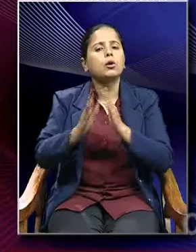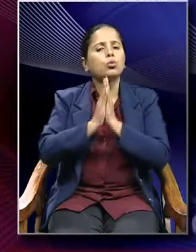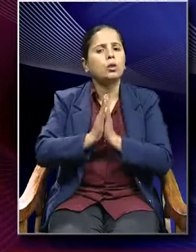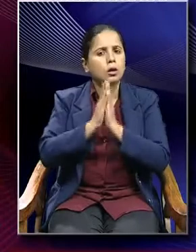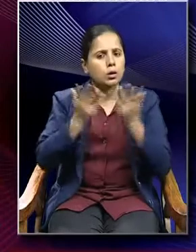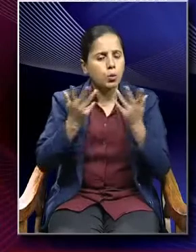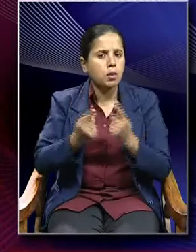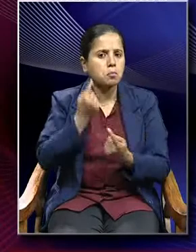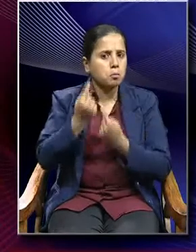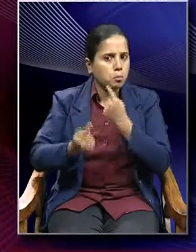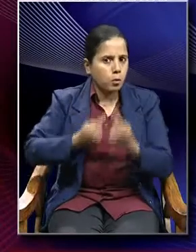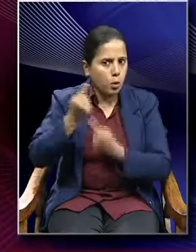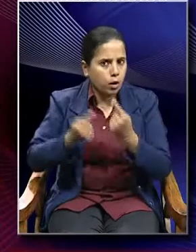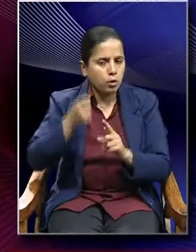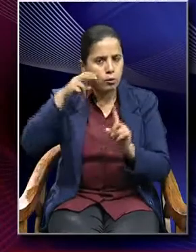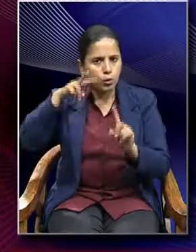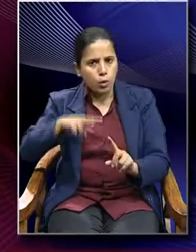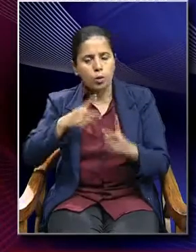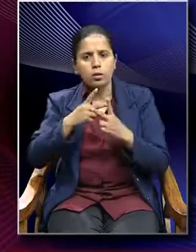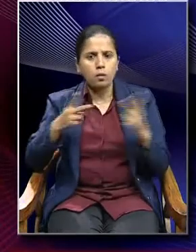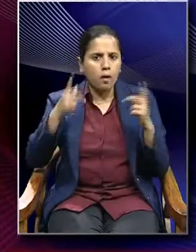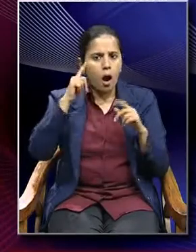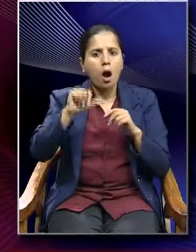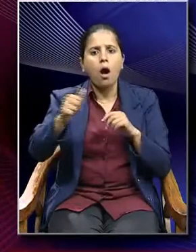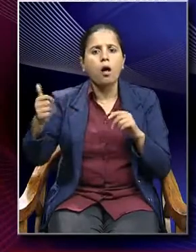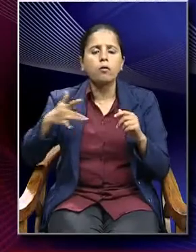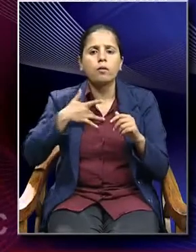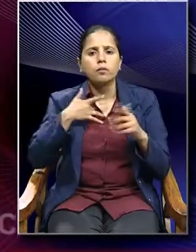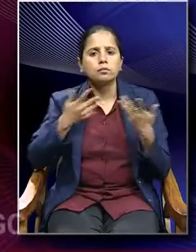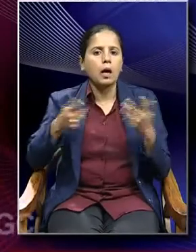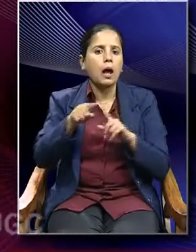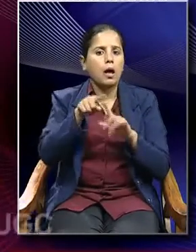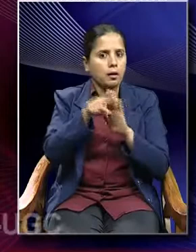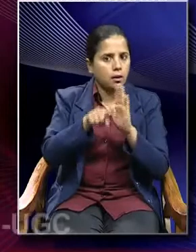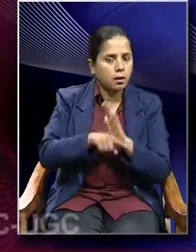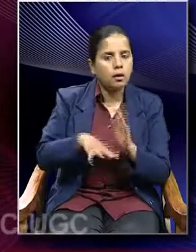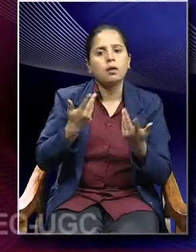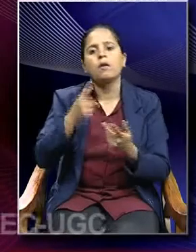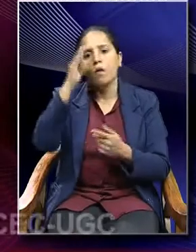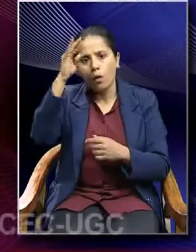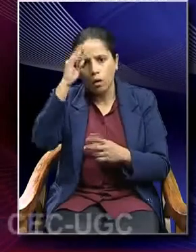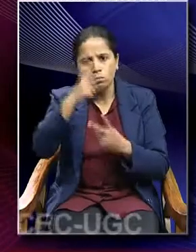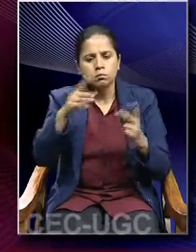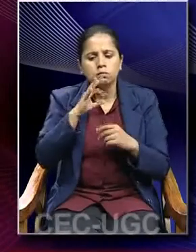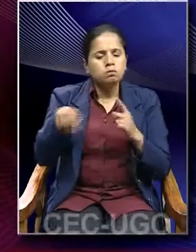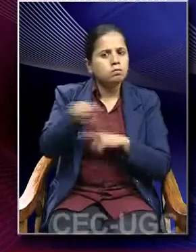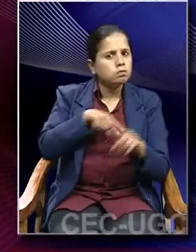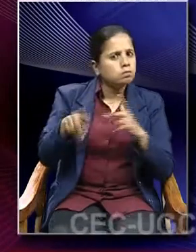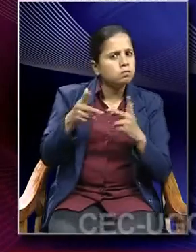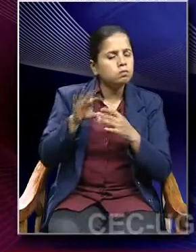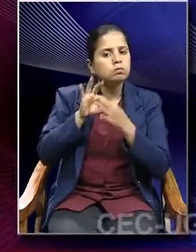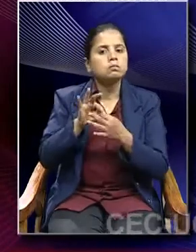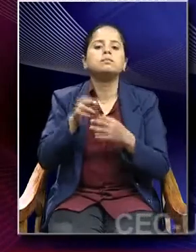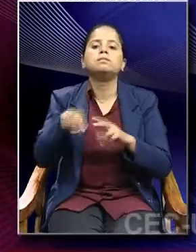from politics and other kind of dimensions like ethics, philosophy. What happened